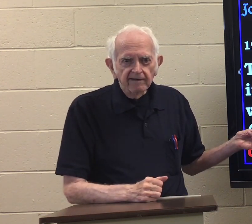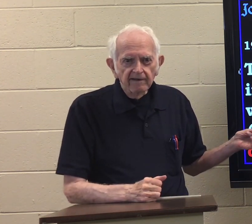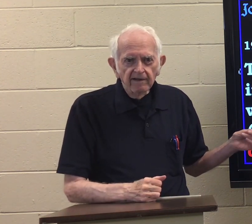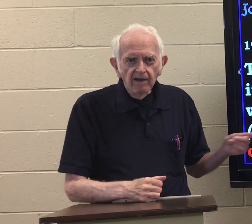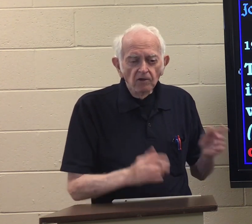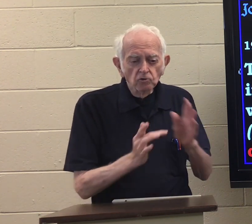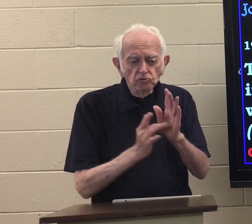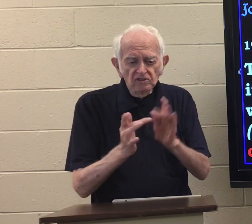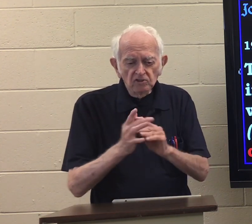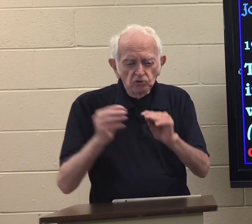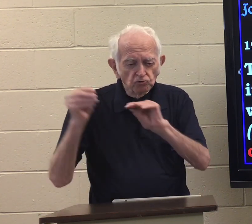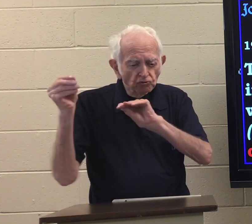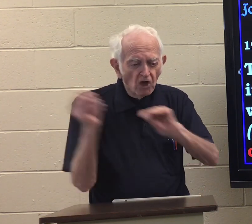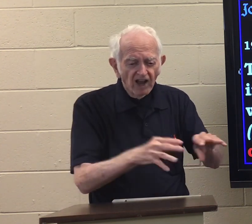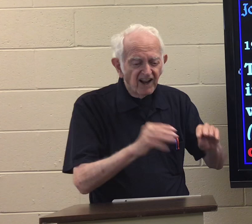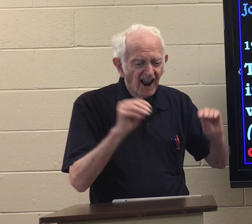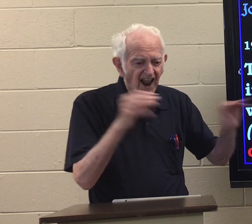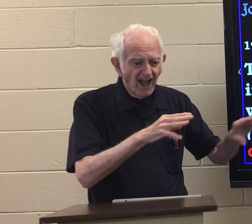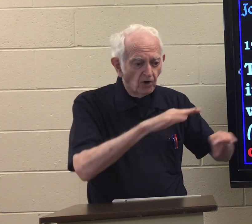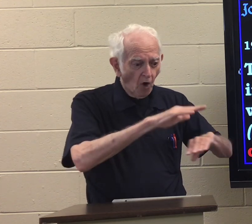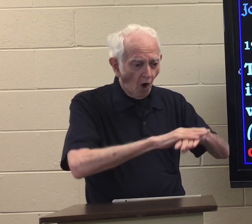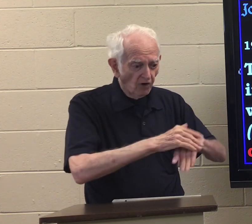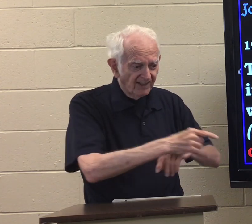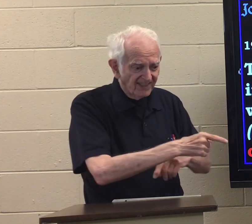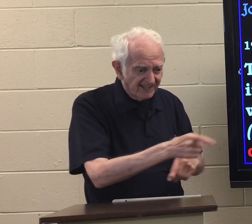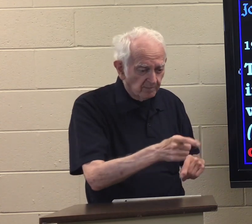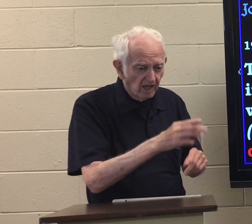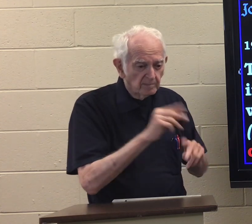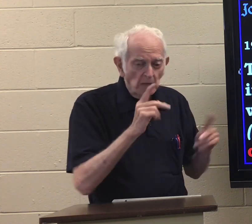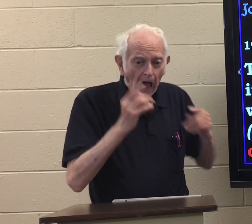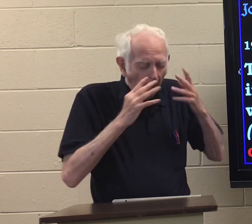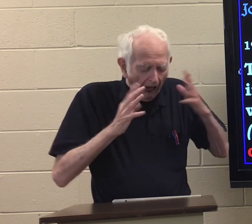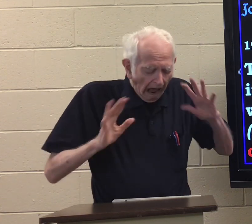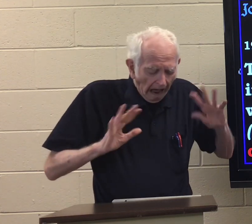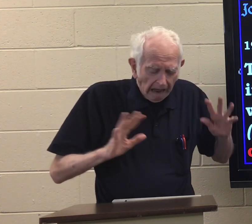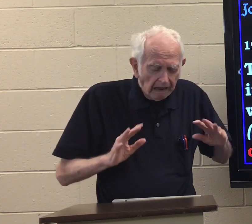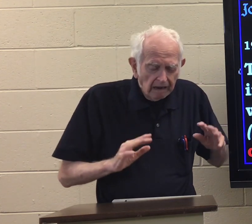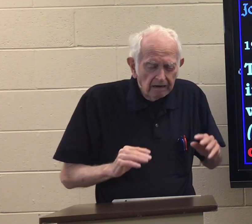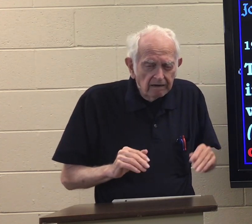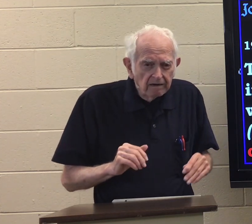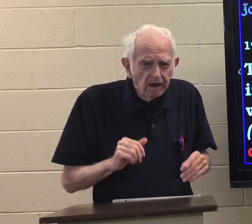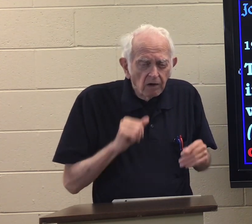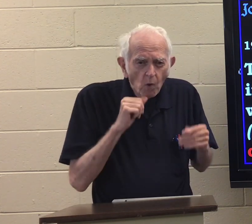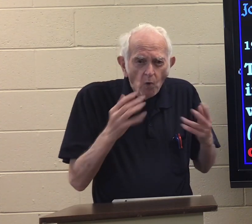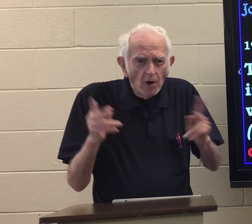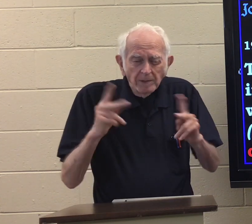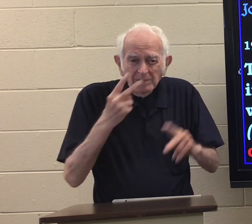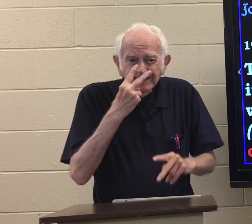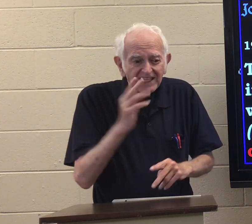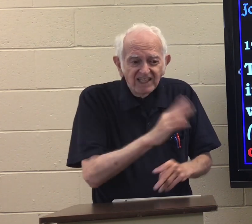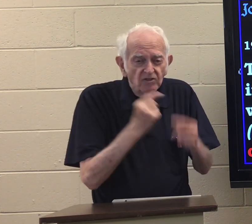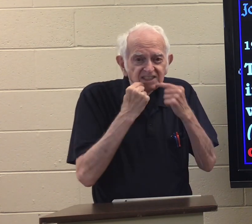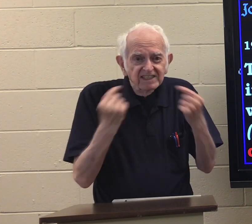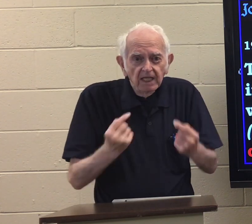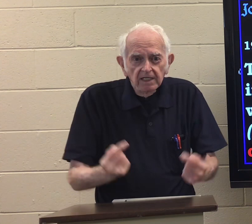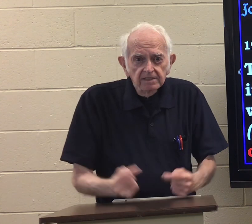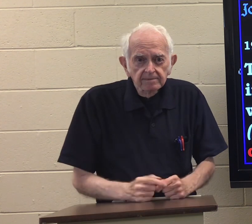Like that. Jesus shines the light on them. And people are afraid. They don't want people to see their